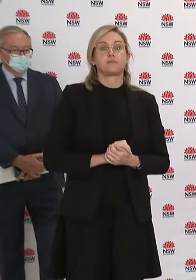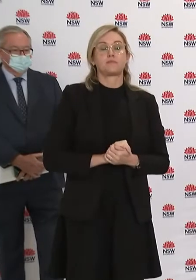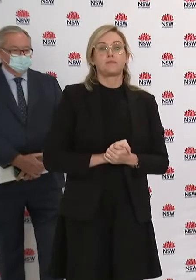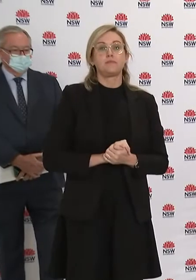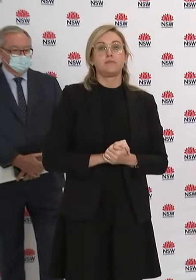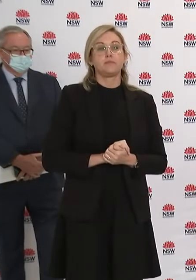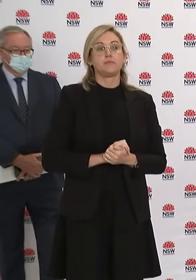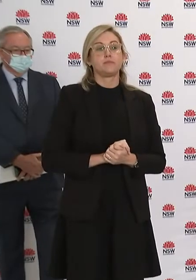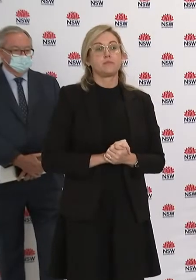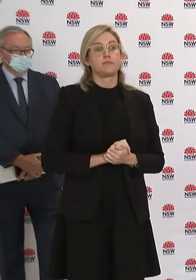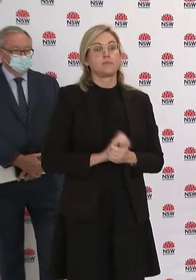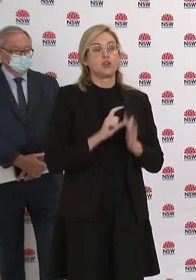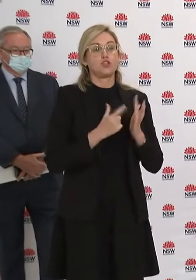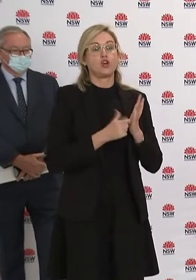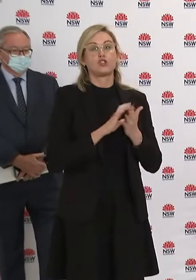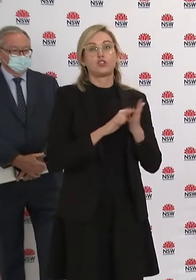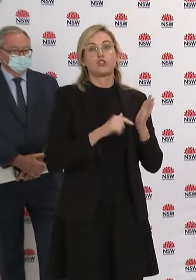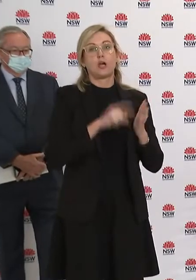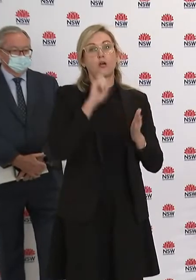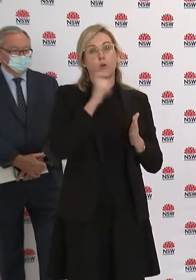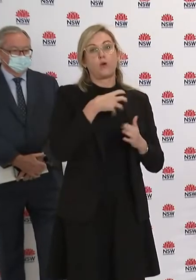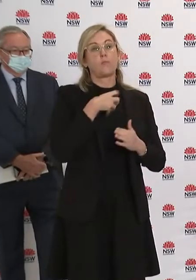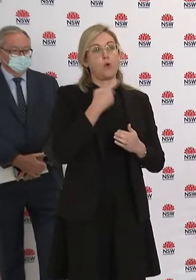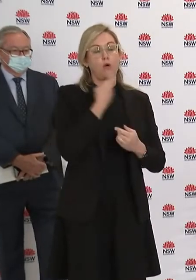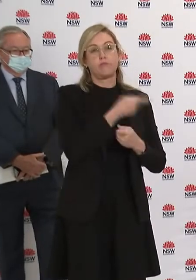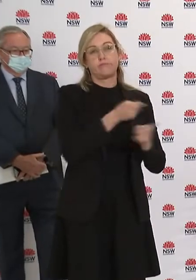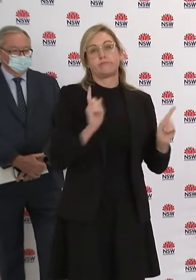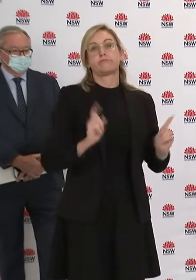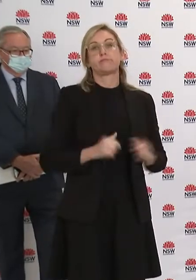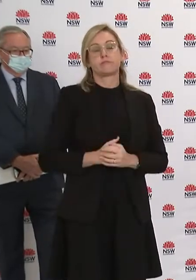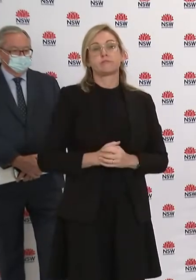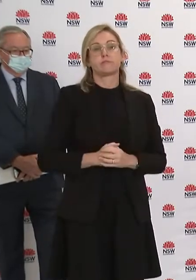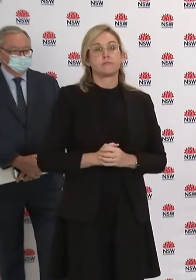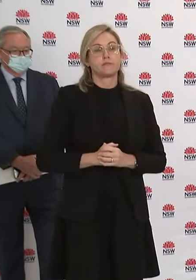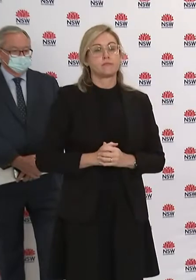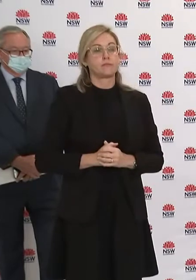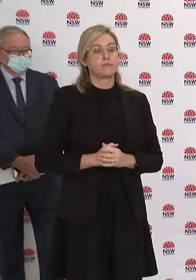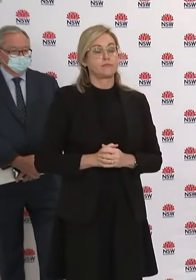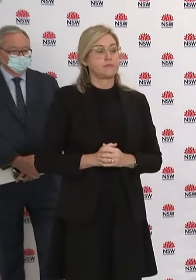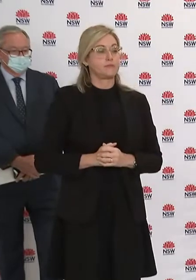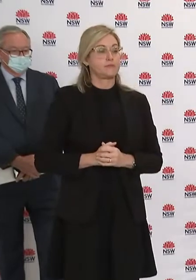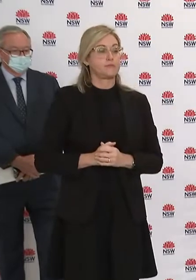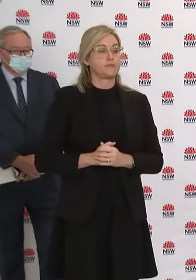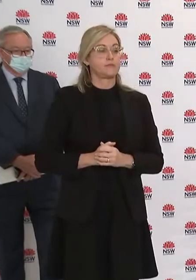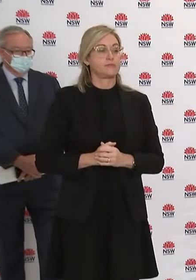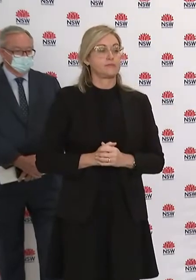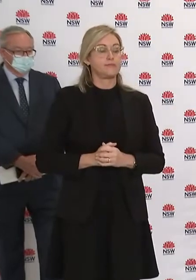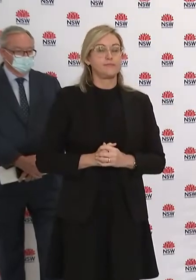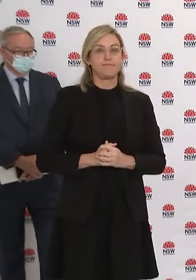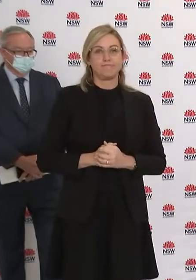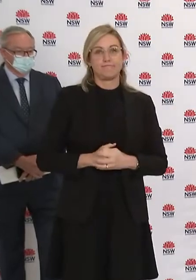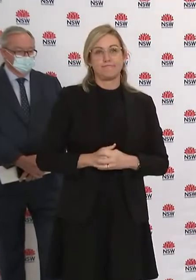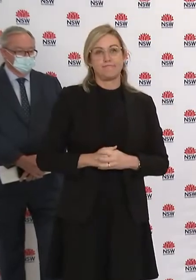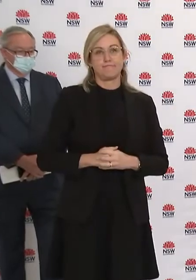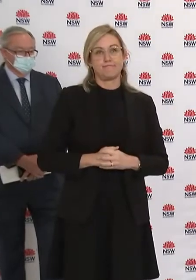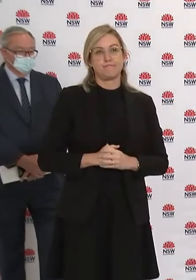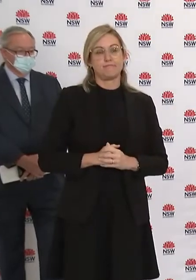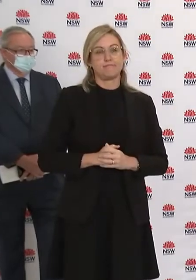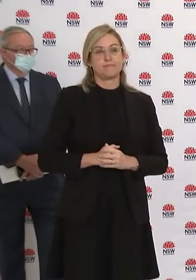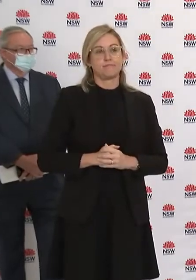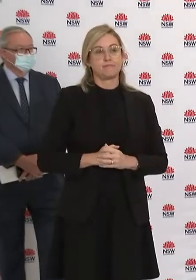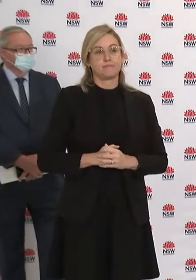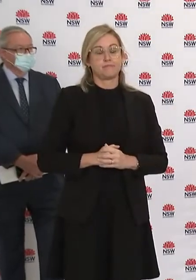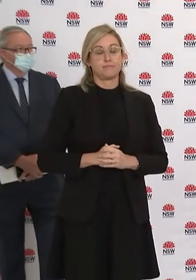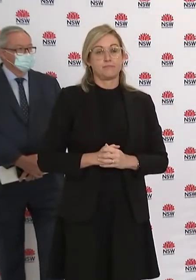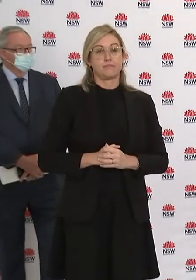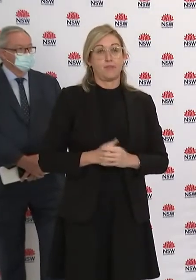advice she gave the New South Wales Government in relation to the national emergency. Thank you, Premier. So I've been very